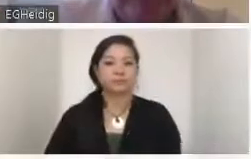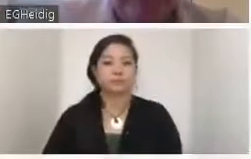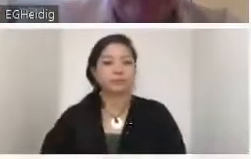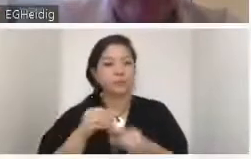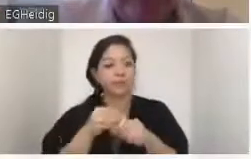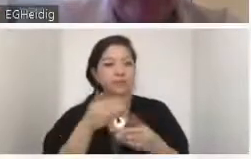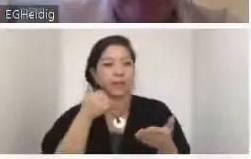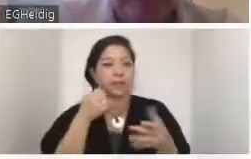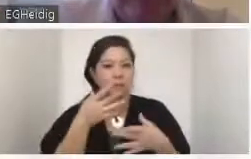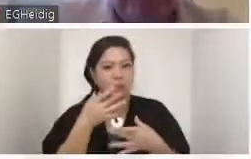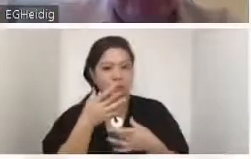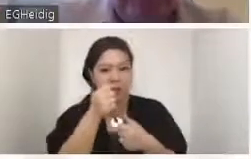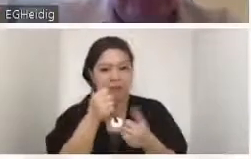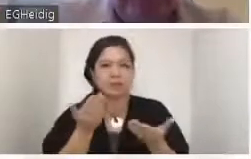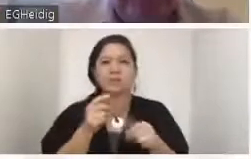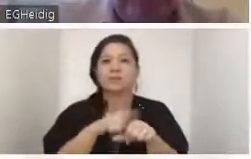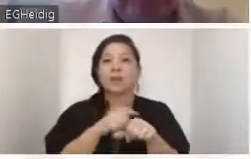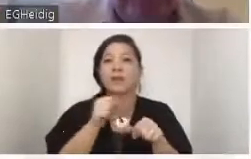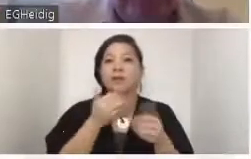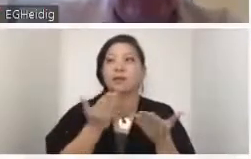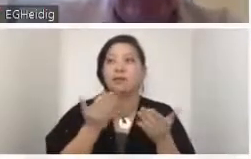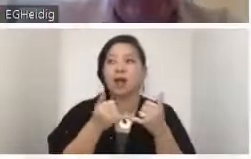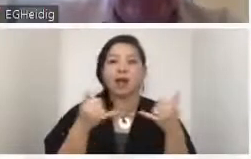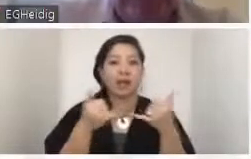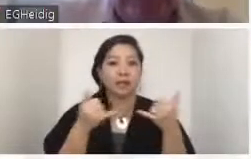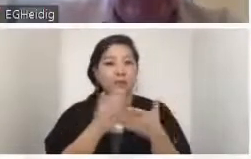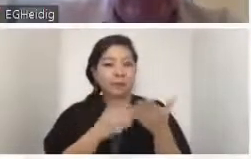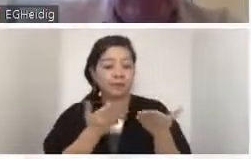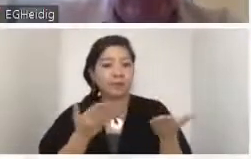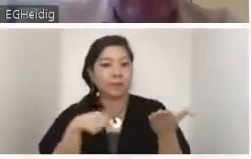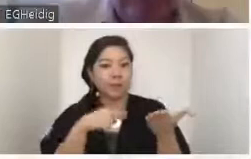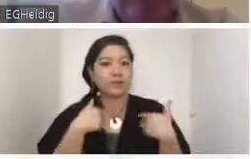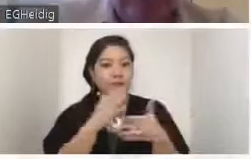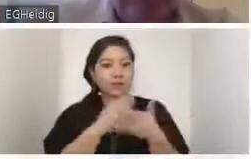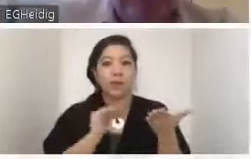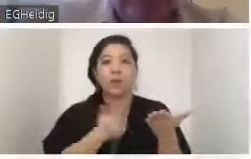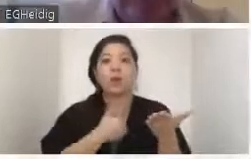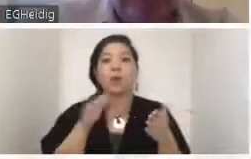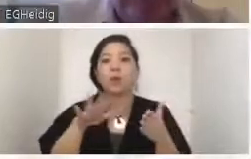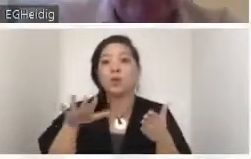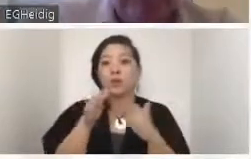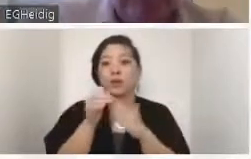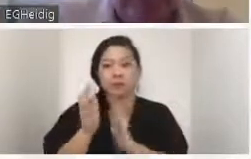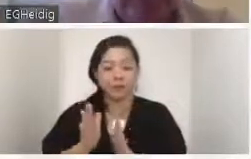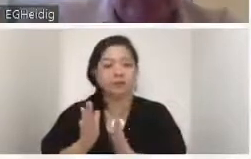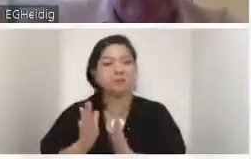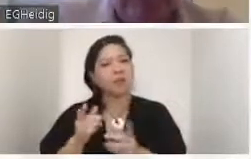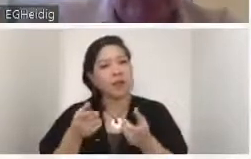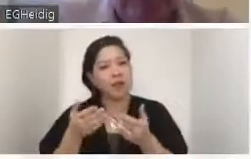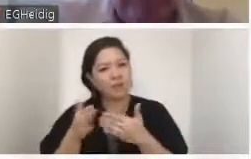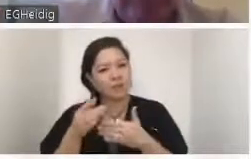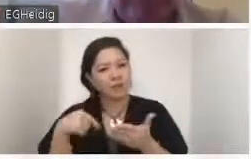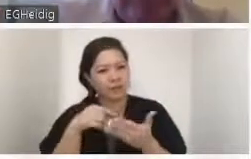interest of time, here's a quick outline of events. We will have brief remarks from our local leadership to be followed immediately after by